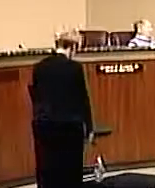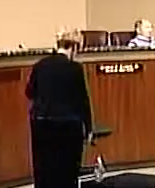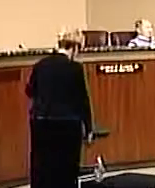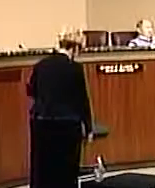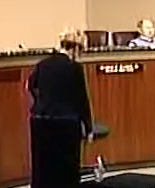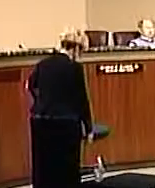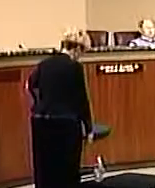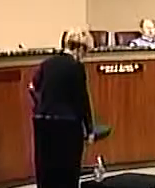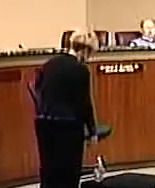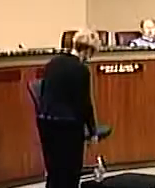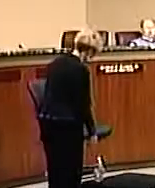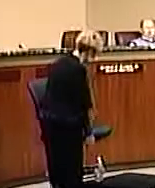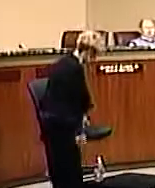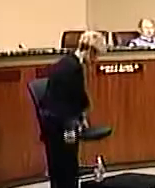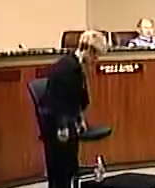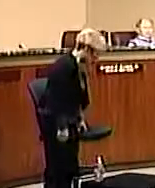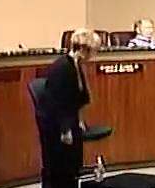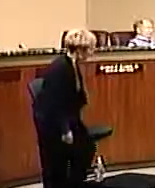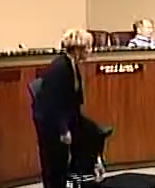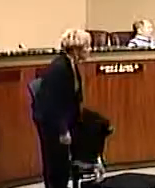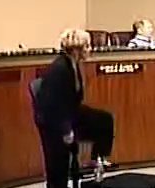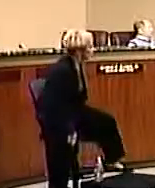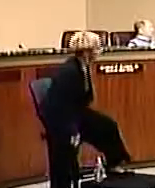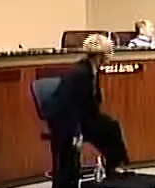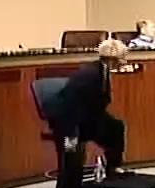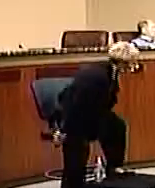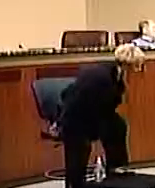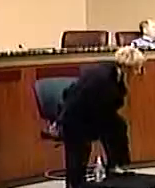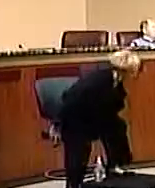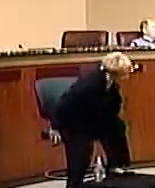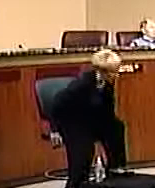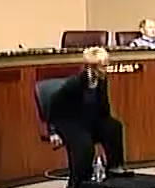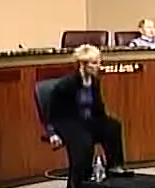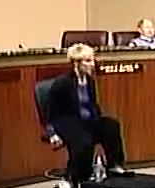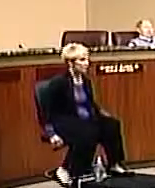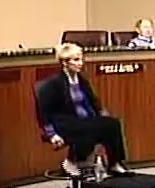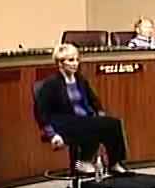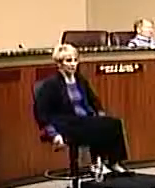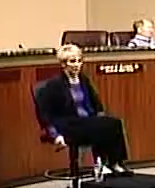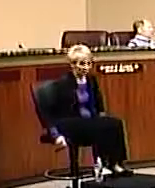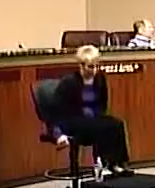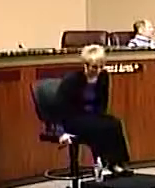All right. We'll go live again in 1 minute. Live again in 1 minute.